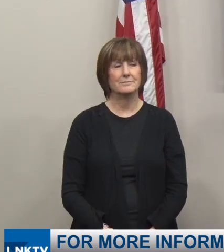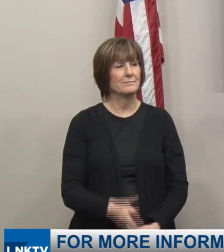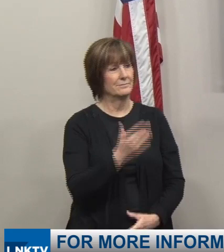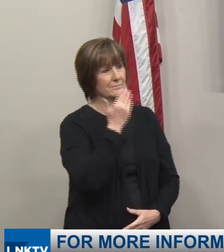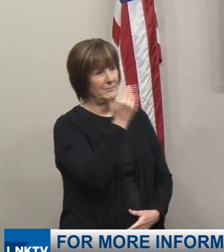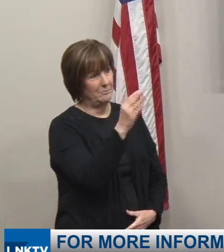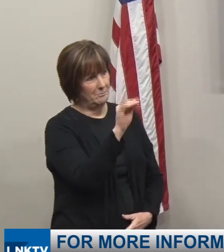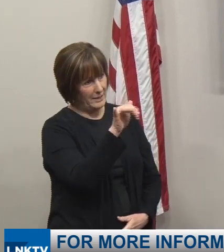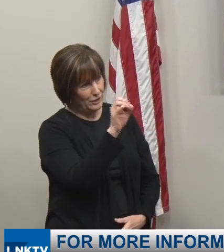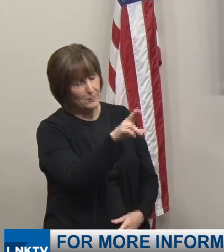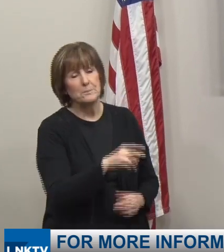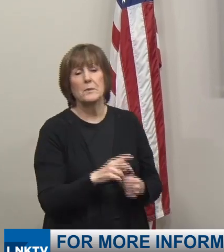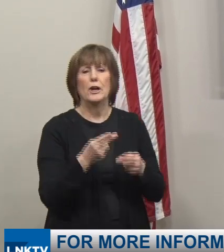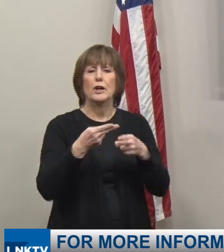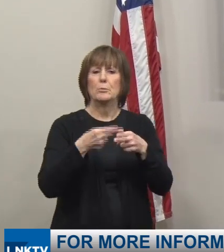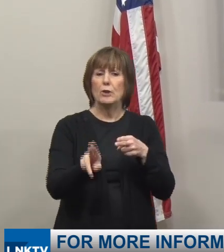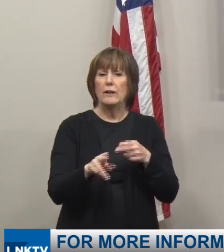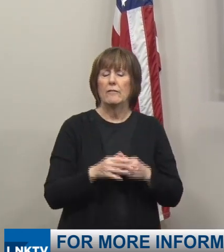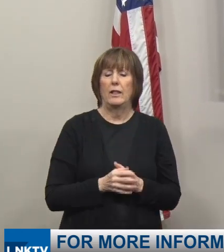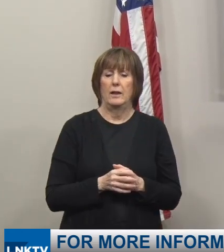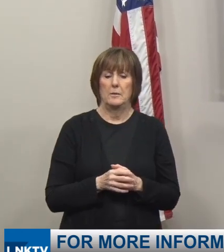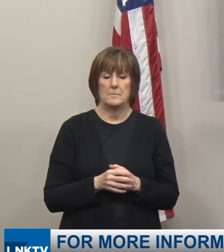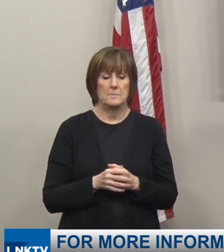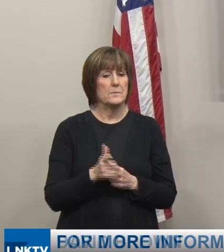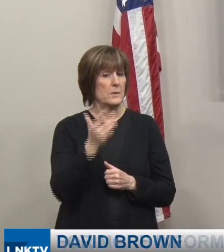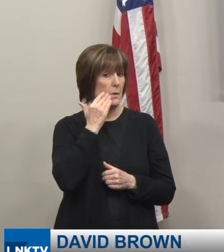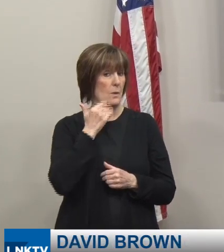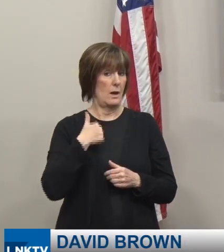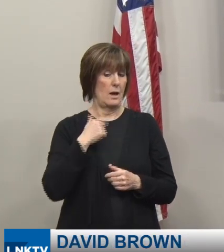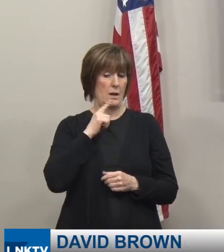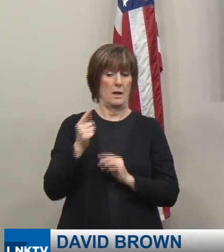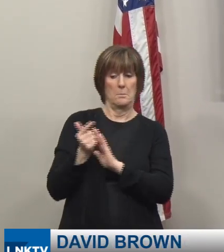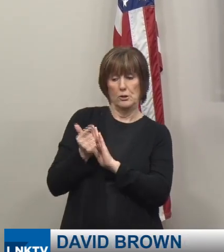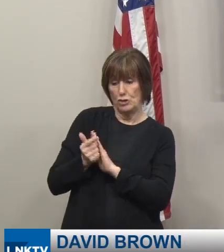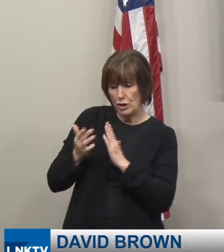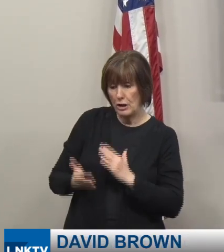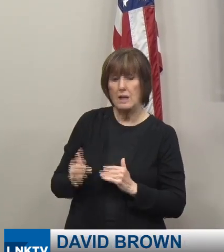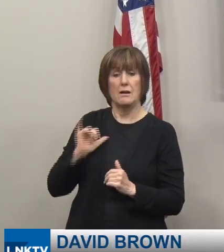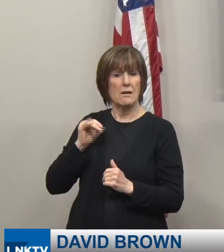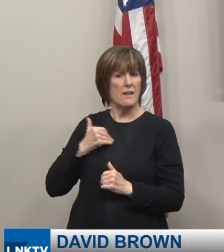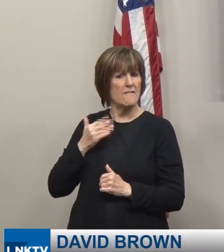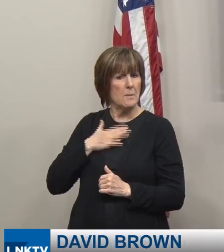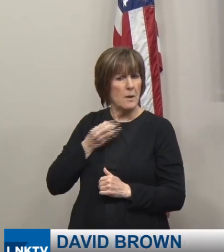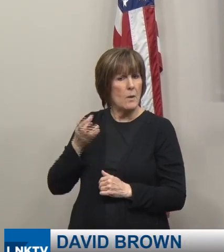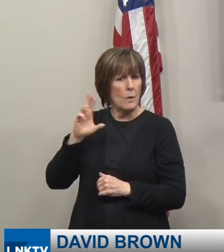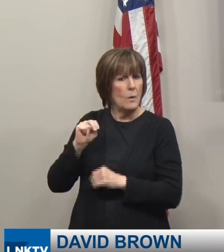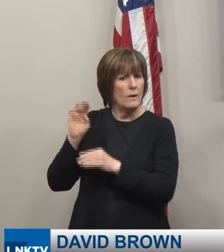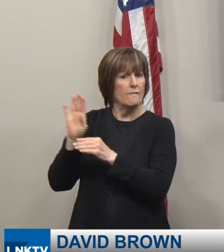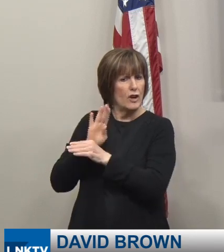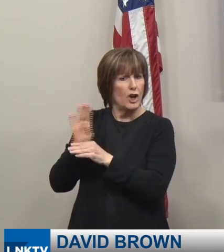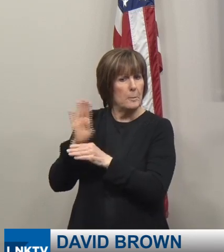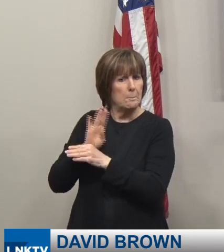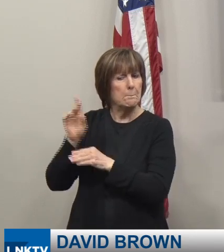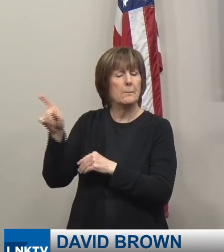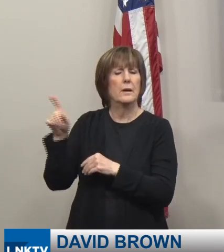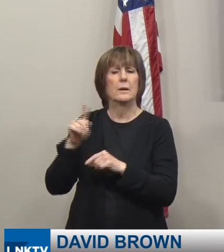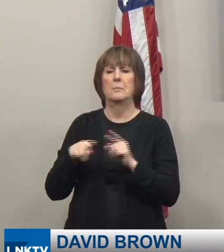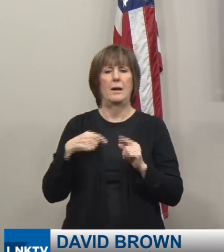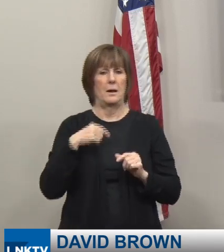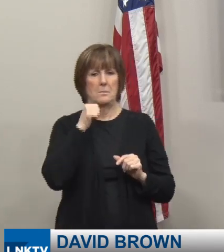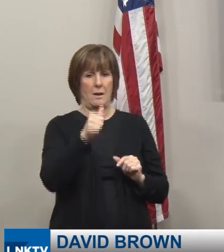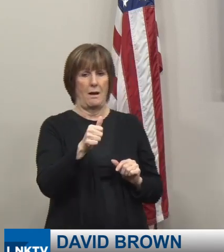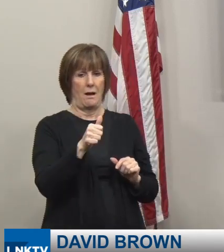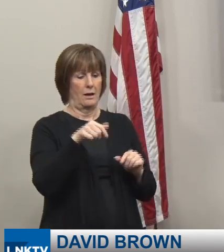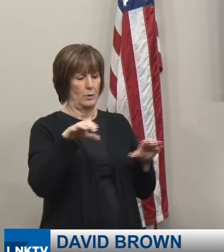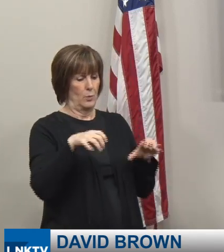Thank you, Mayor. Just briefly, I'm a practicing attorney. I have my own firm, but I'm not viewing this from an attorney's